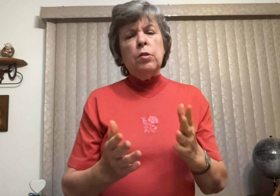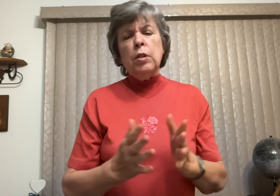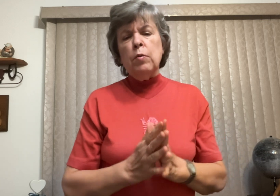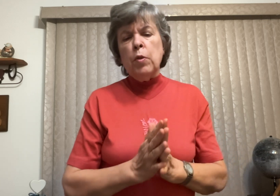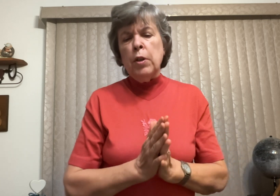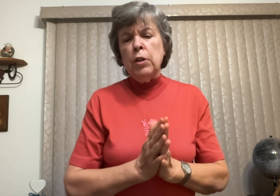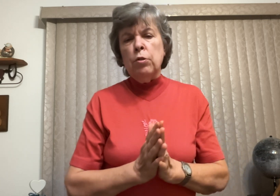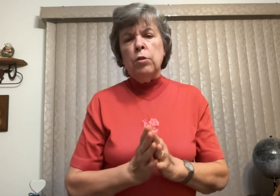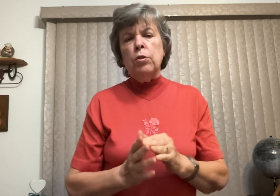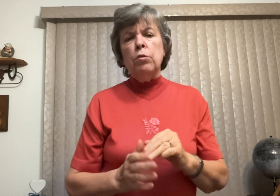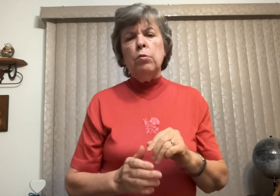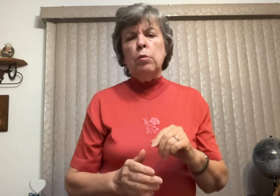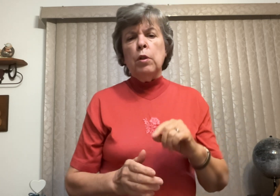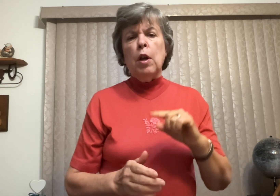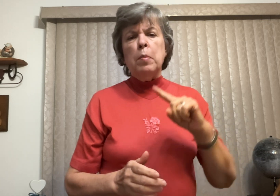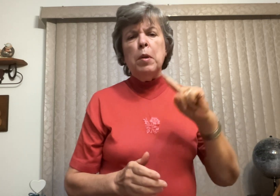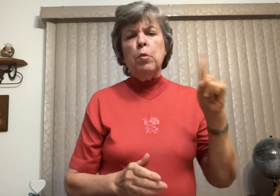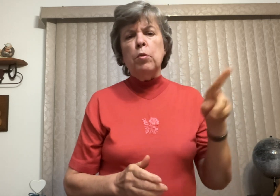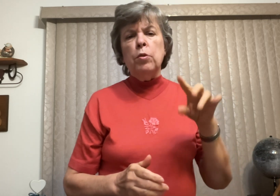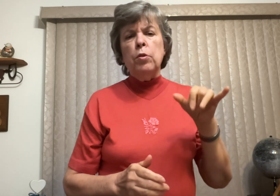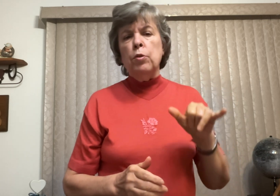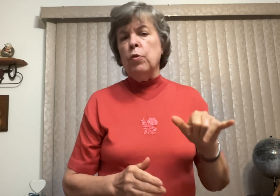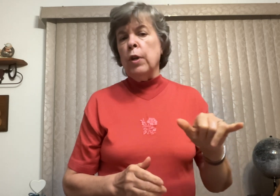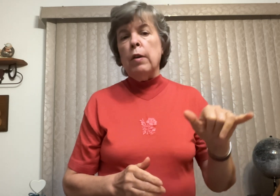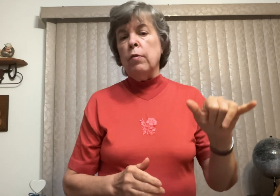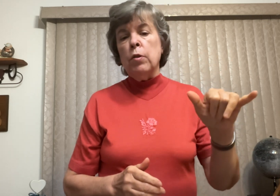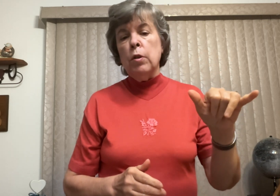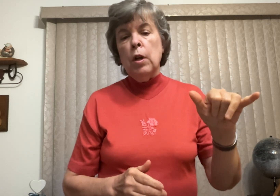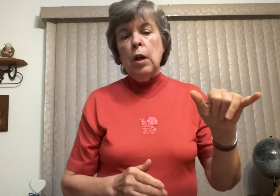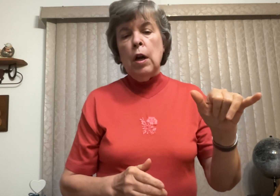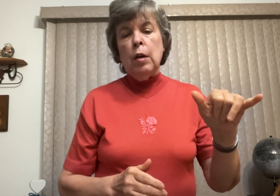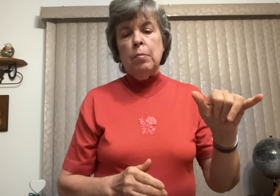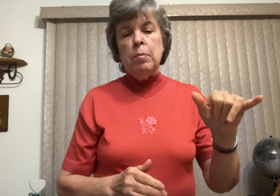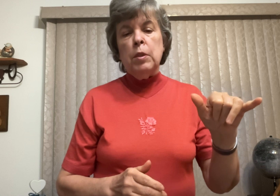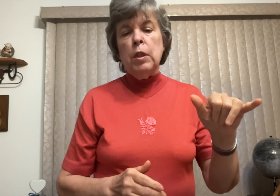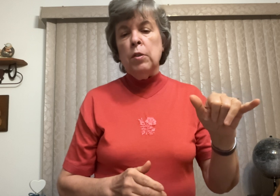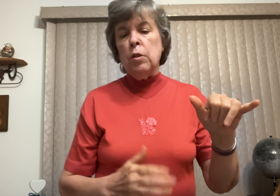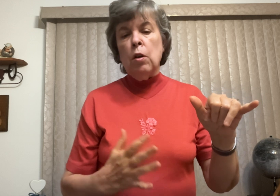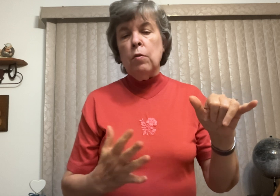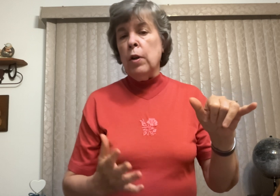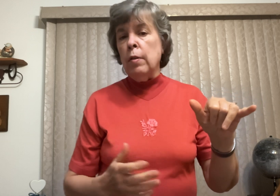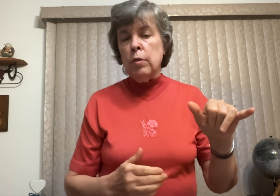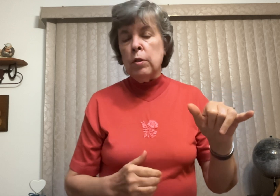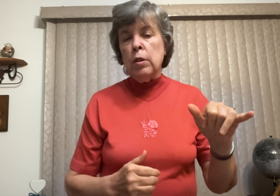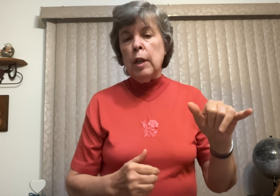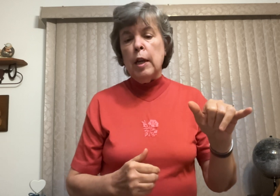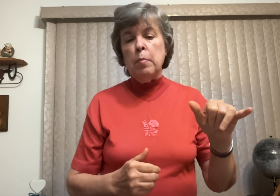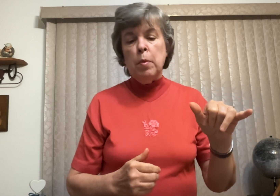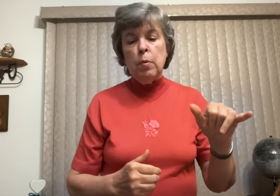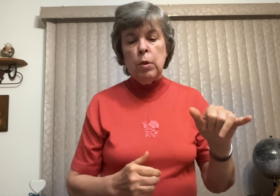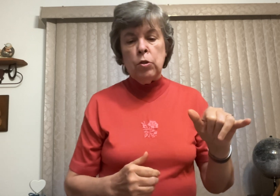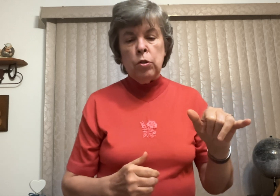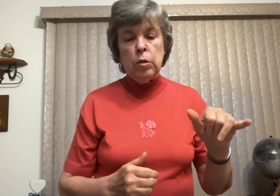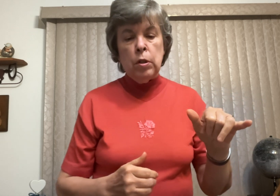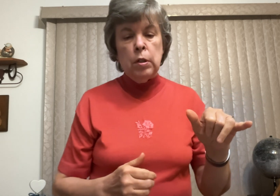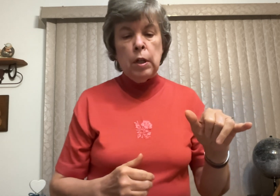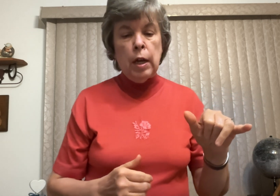several things you could do. A lot of people do forever. Sing the song forever to the Lamb, which it